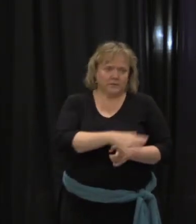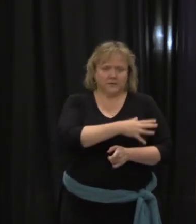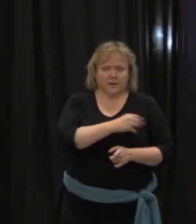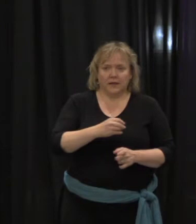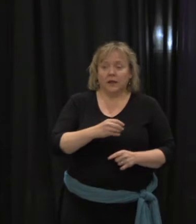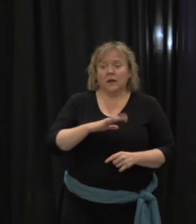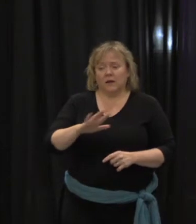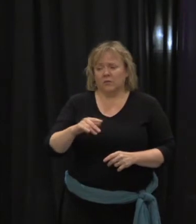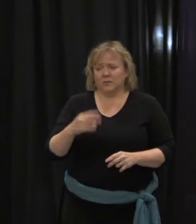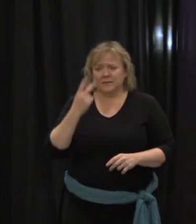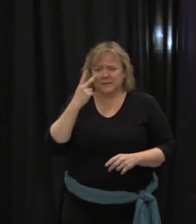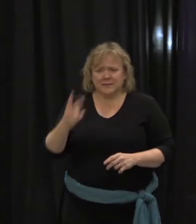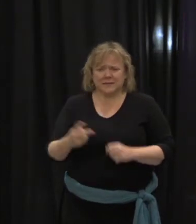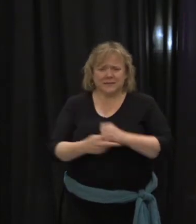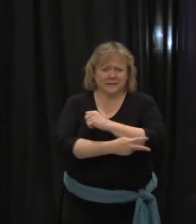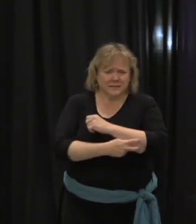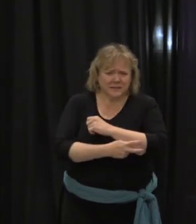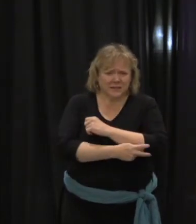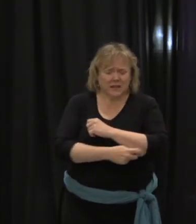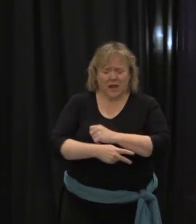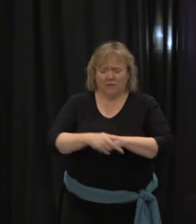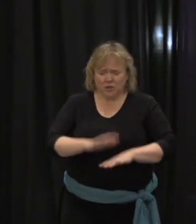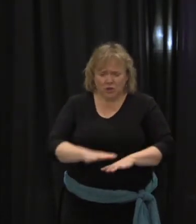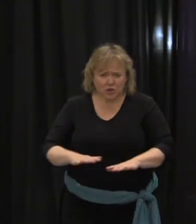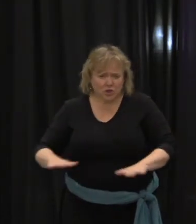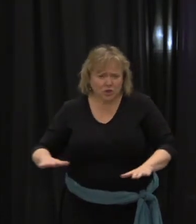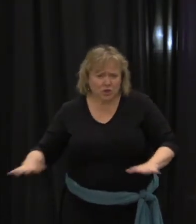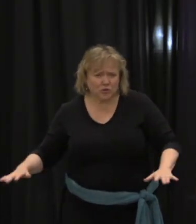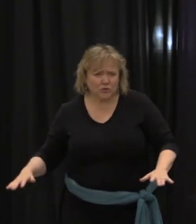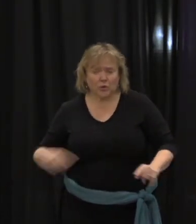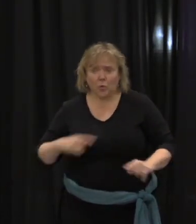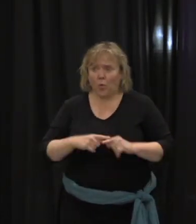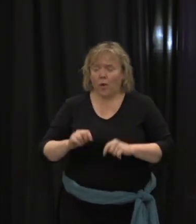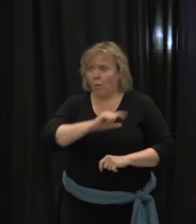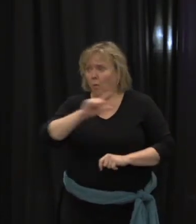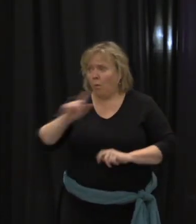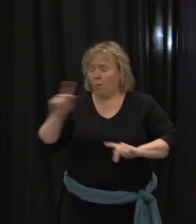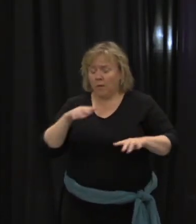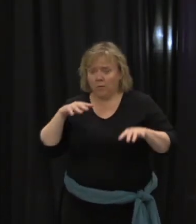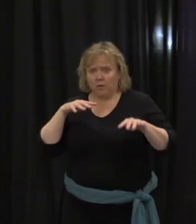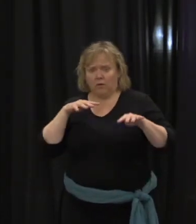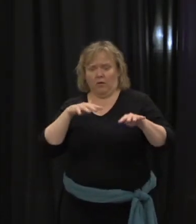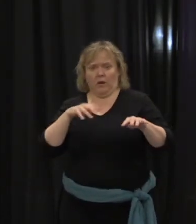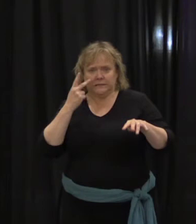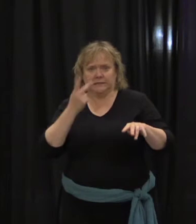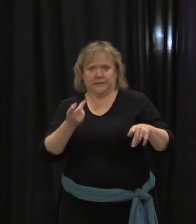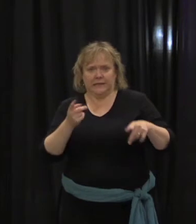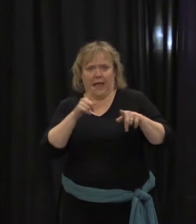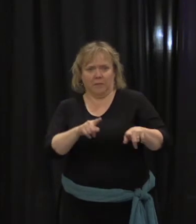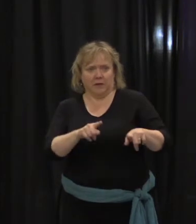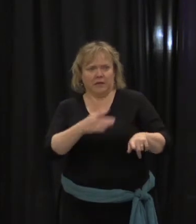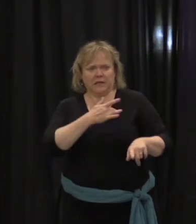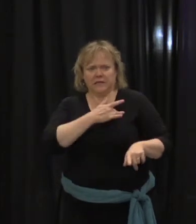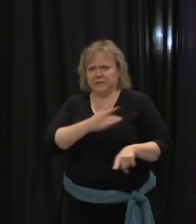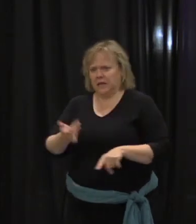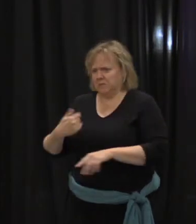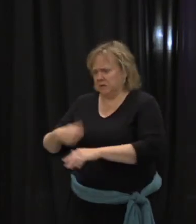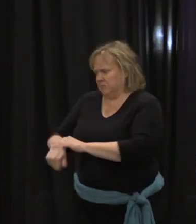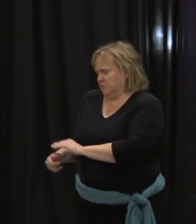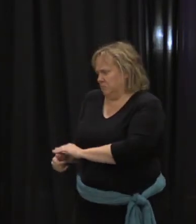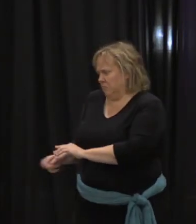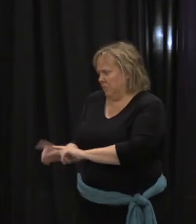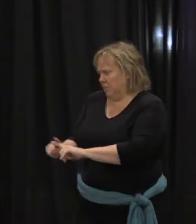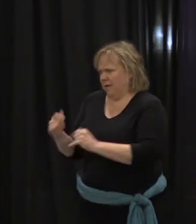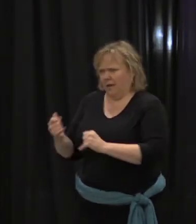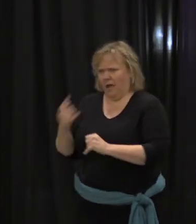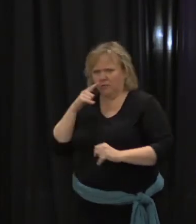the stealing of thousands of children before the eyes of the entire nation, right, when it's usually done hidden in plain sight,